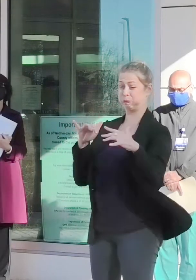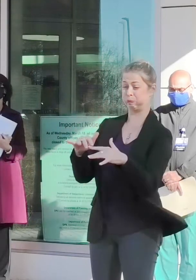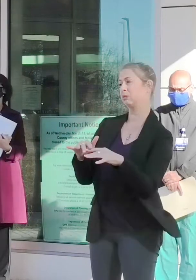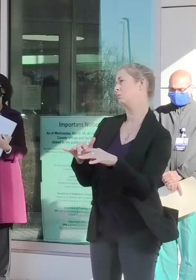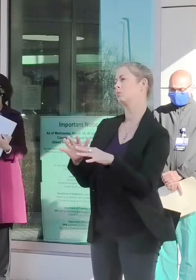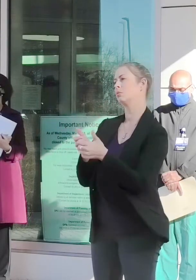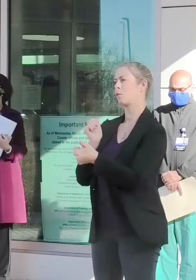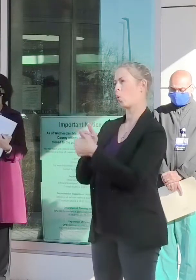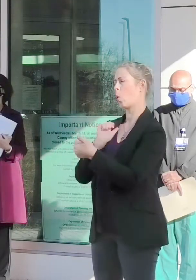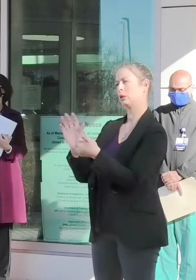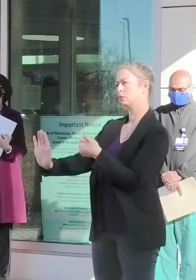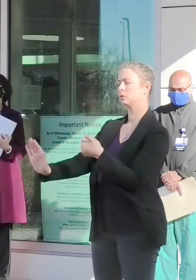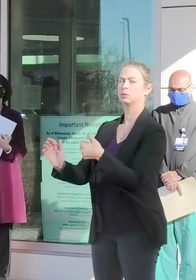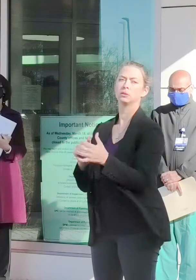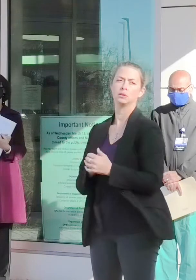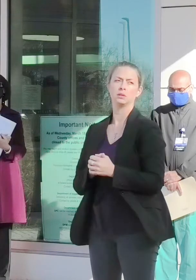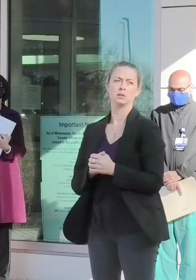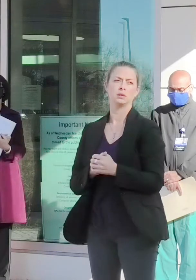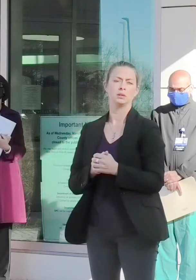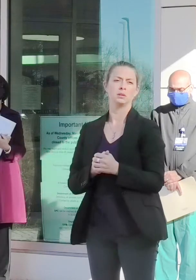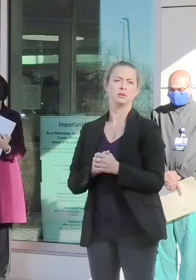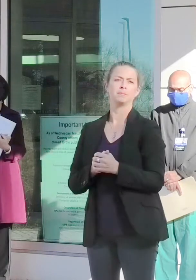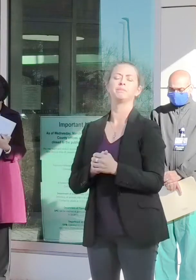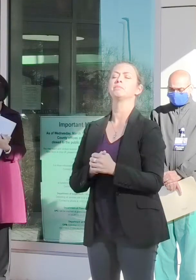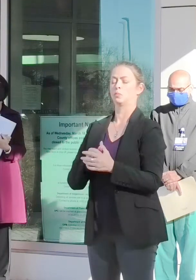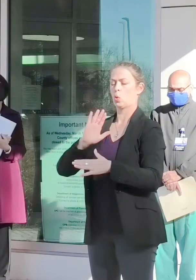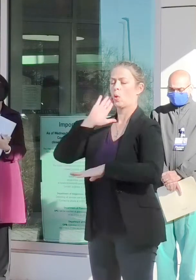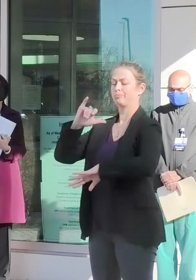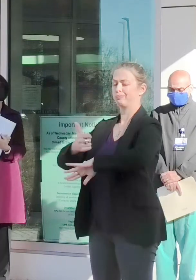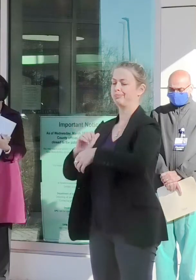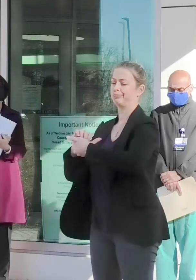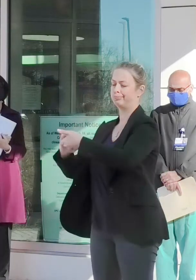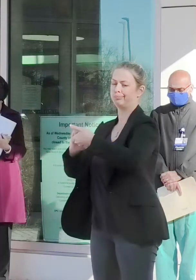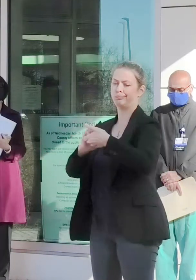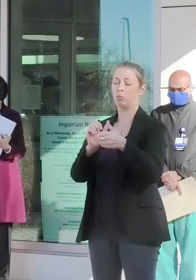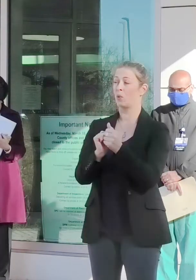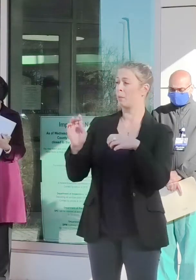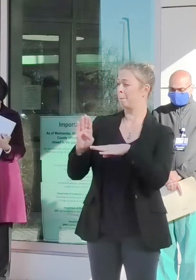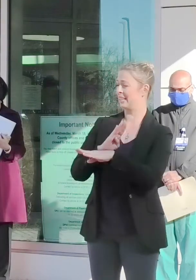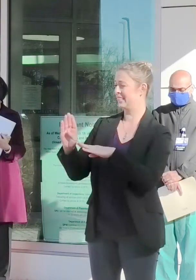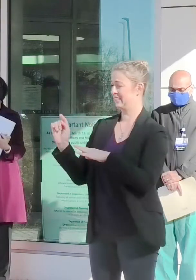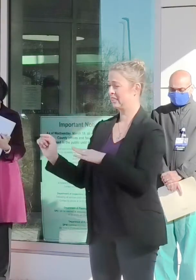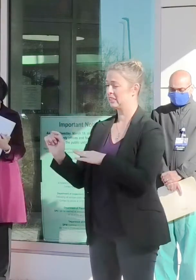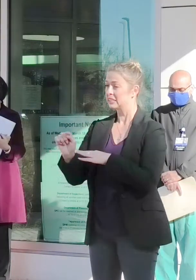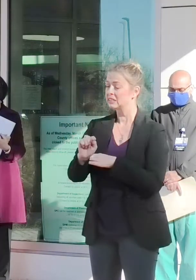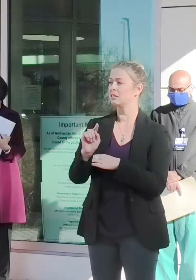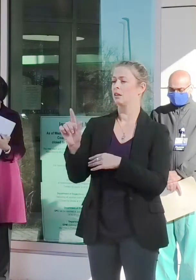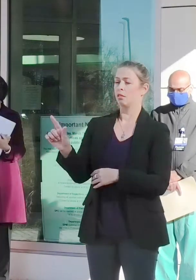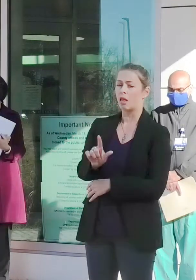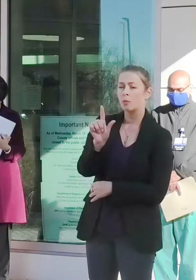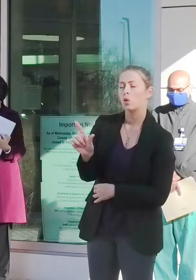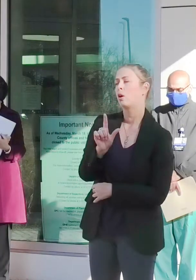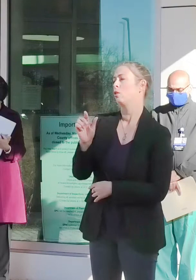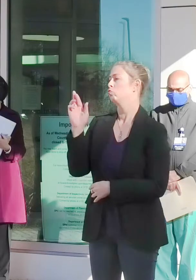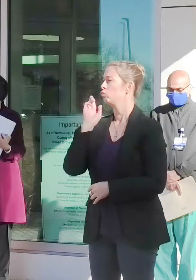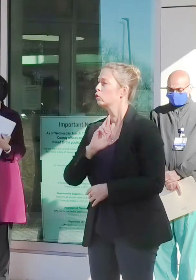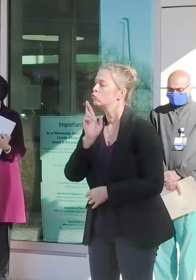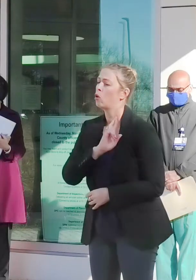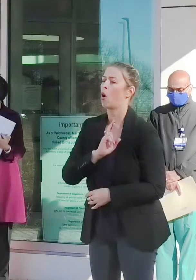be utilizing partnerships within our community with our businesses, libraries,